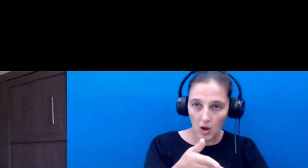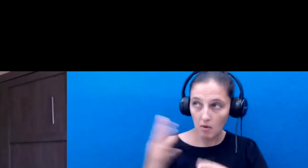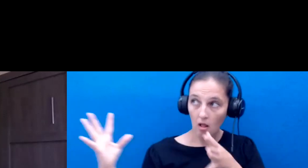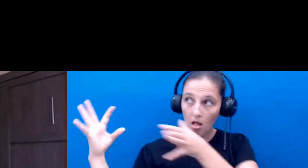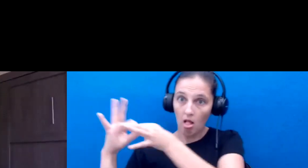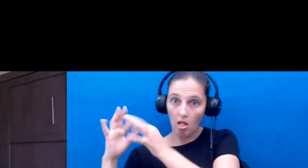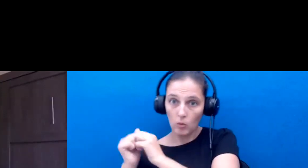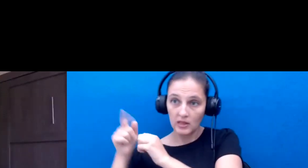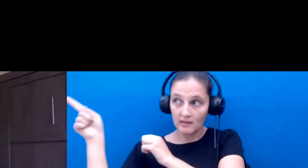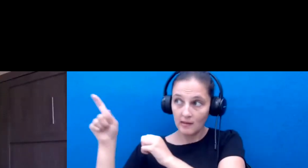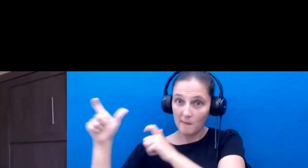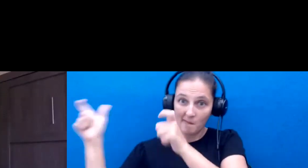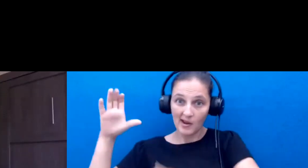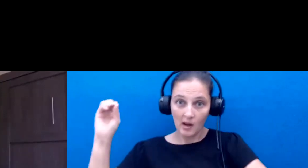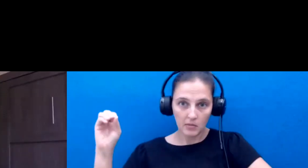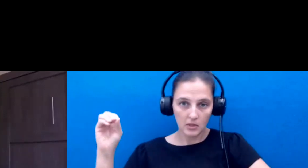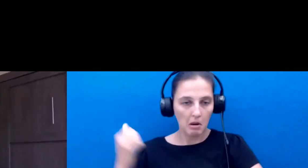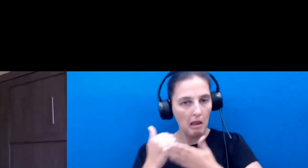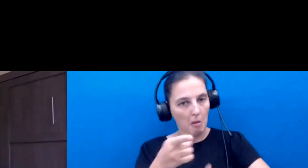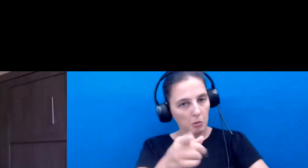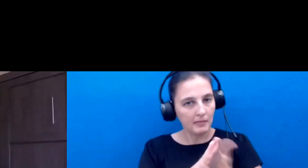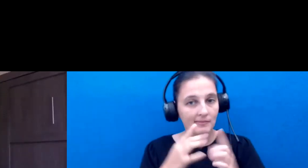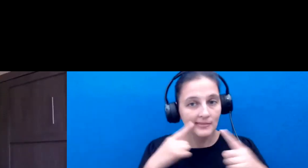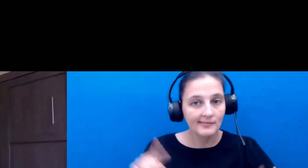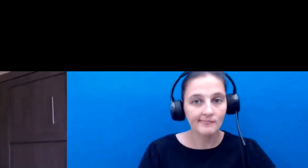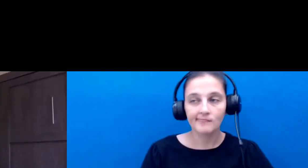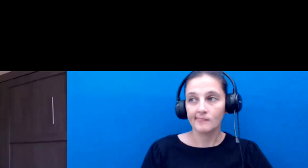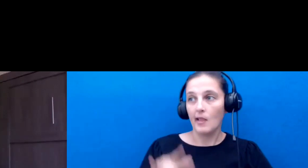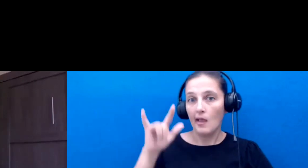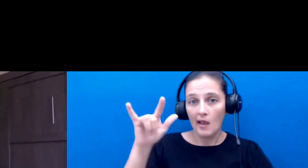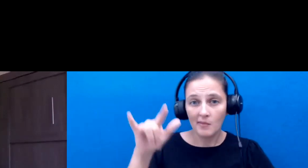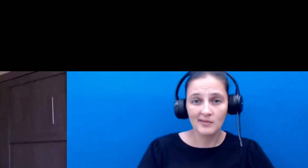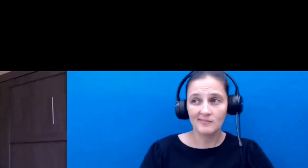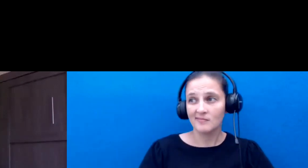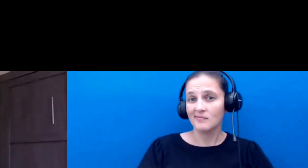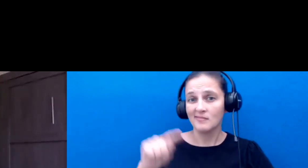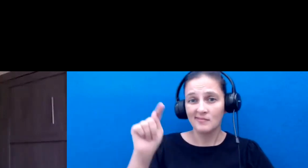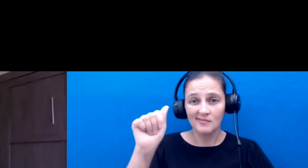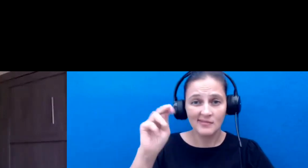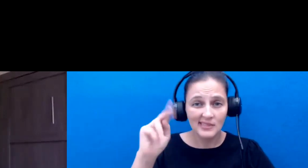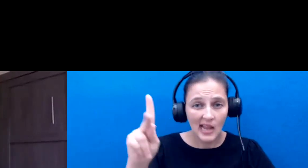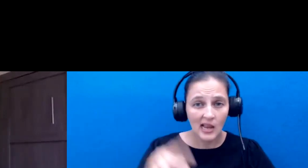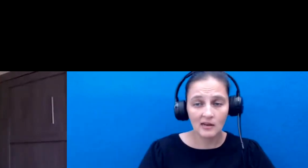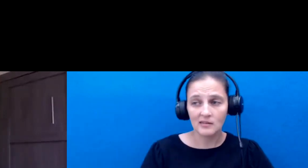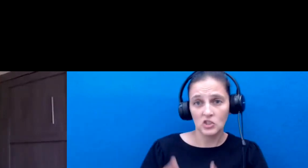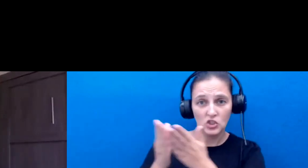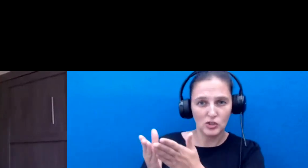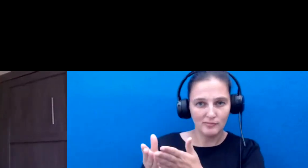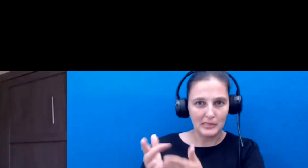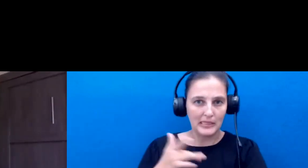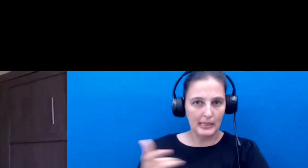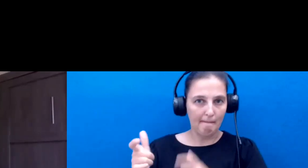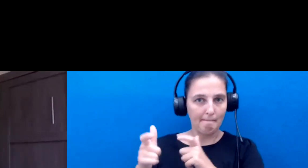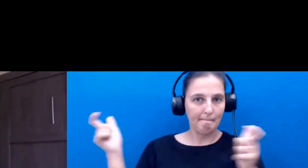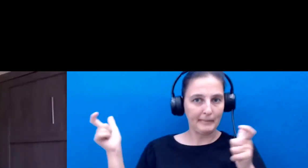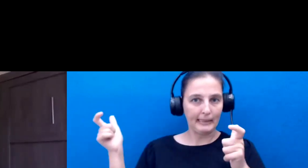successful. Things like airplanes, tanks, ships, those are big procurements, and chances are they're not going to go to one of